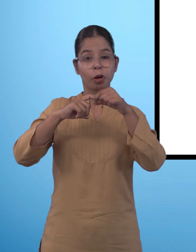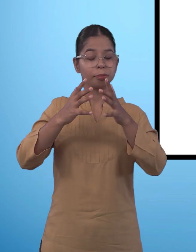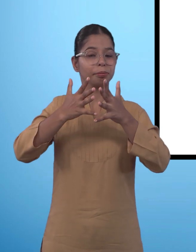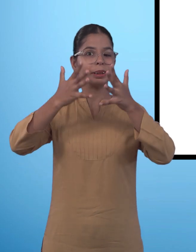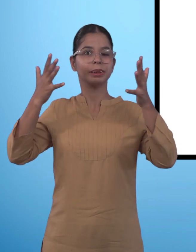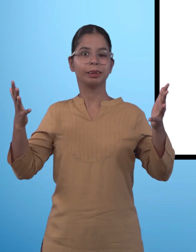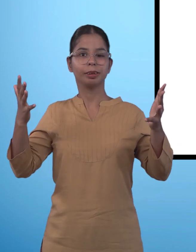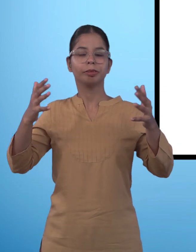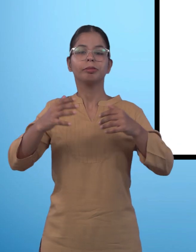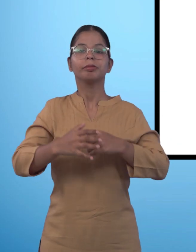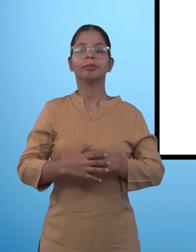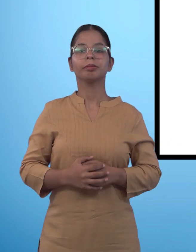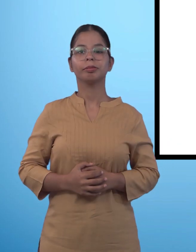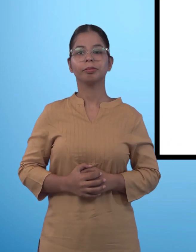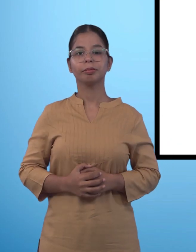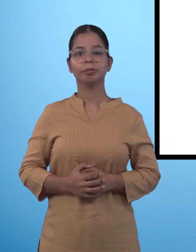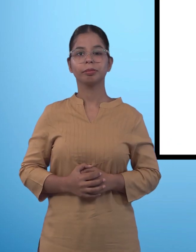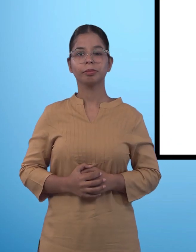The big questions.